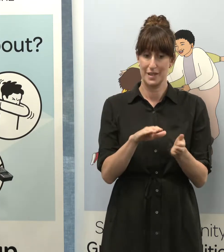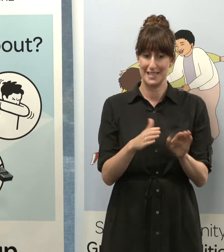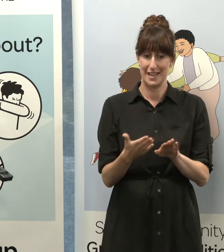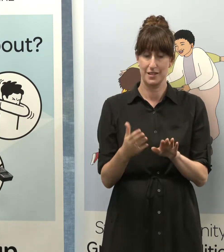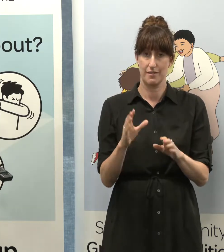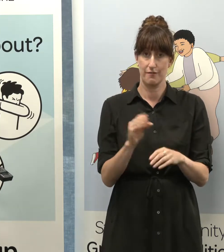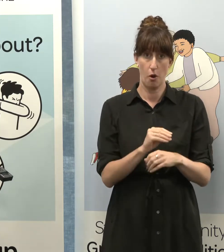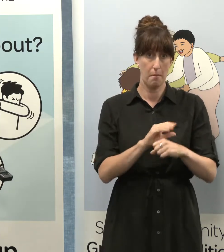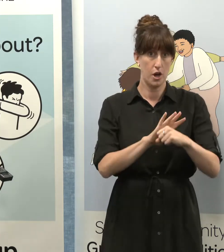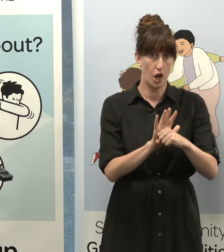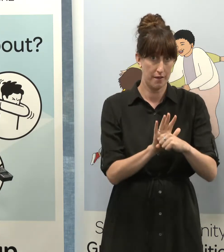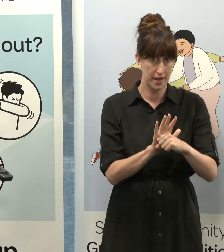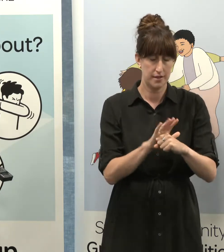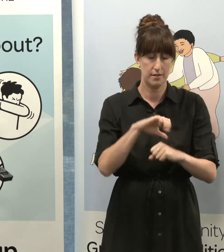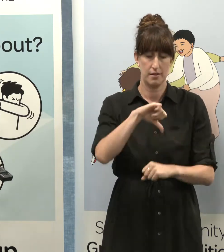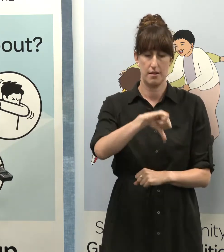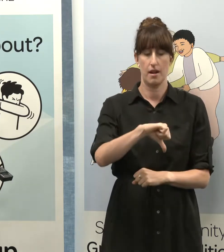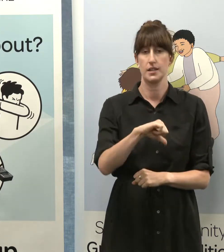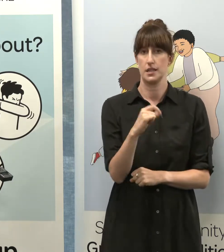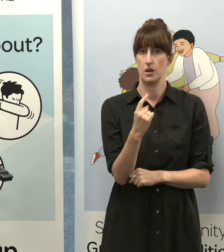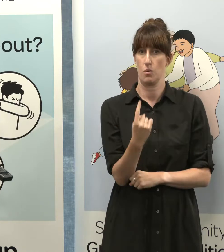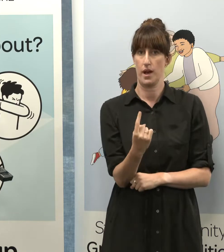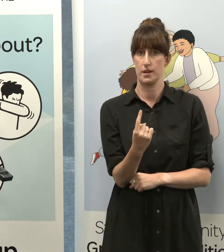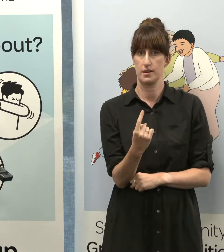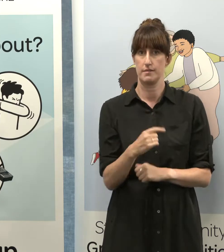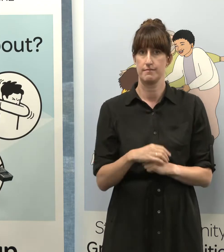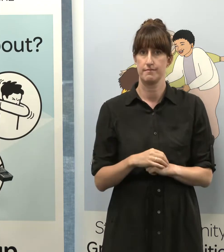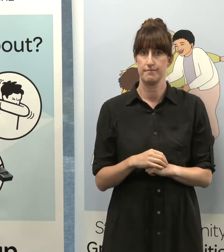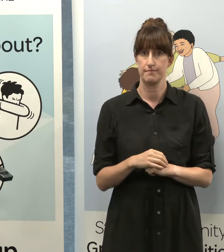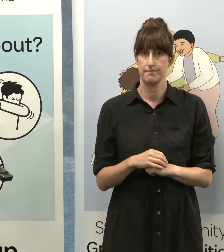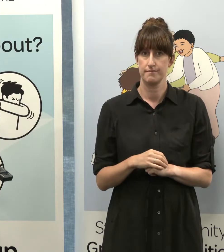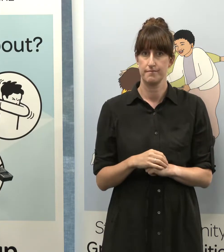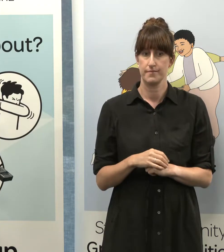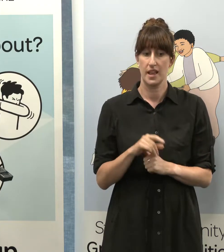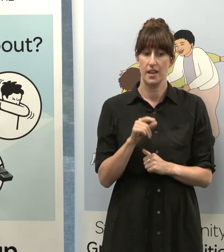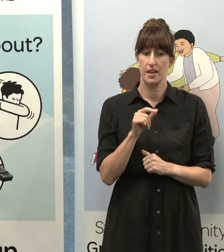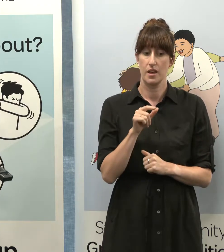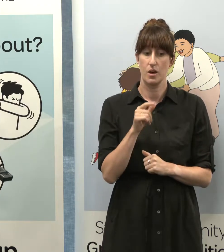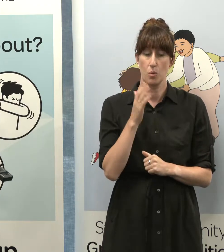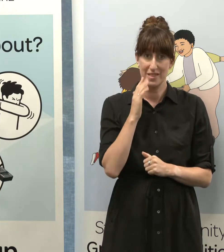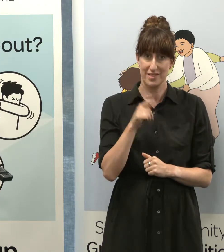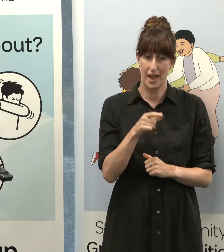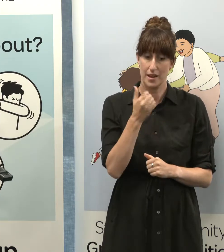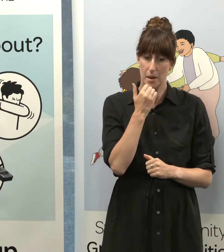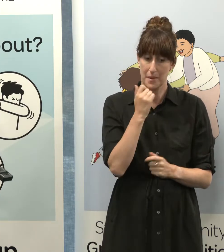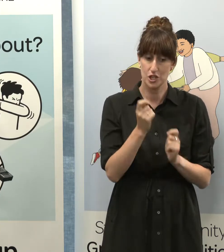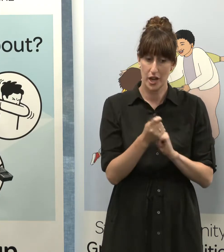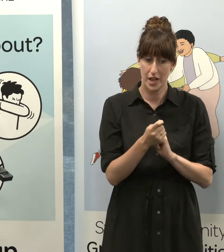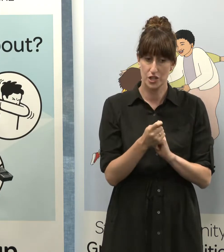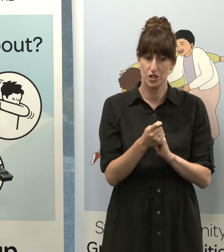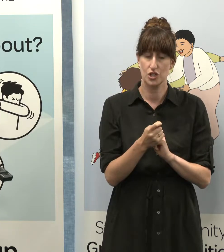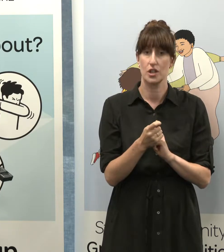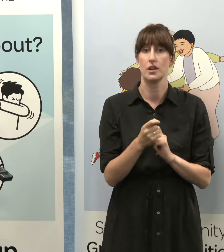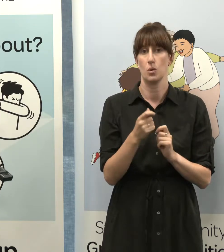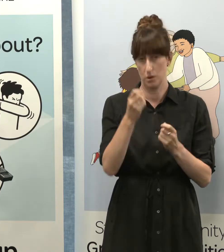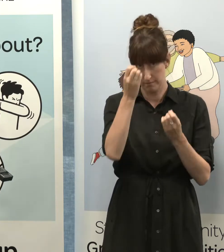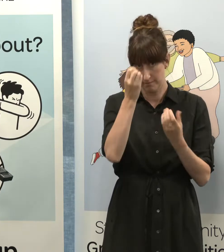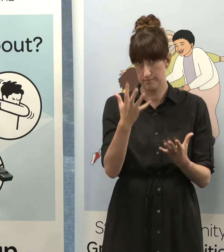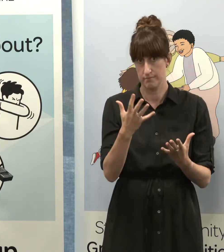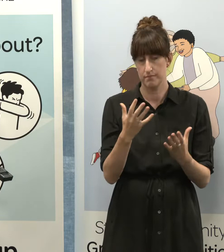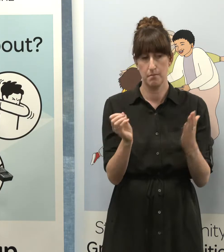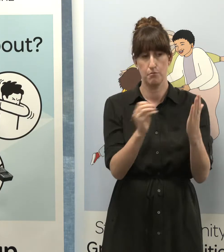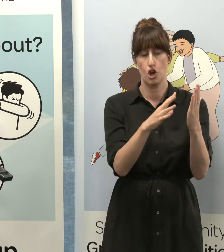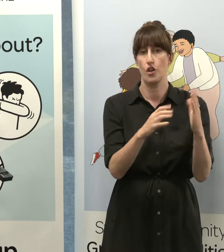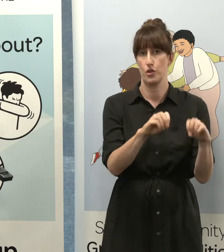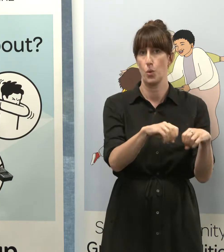is 91. We will provide an update on that number as there are new deaths recorded on our website. And we